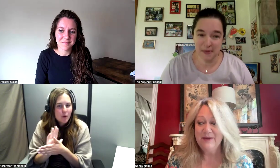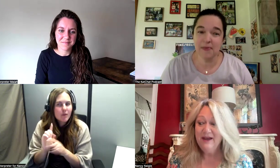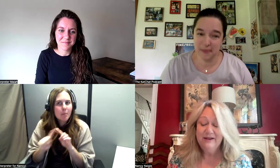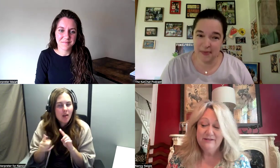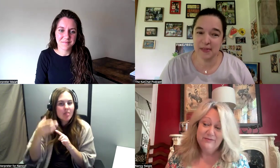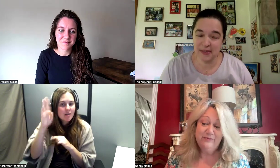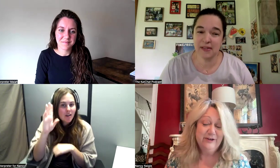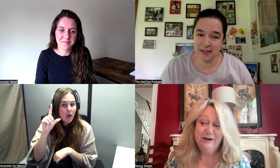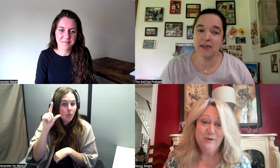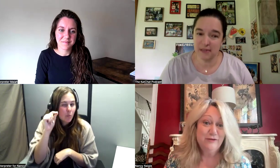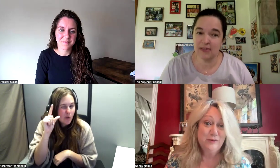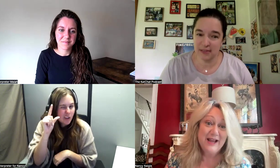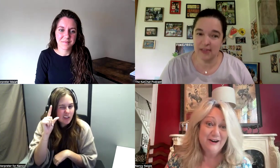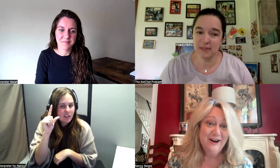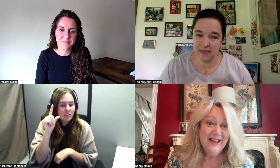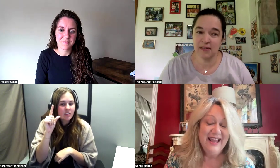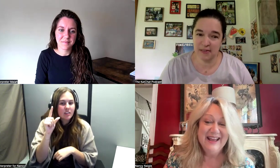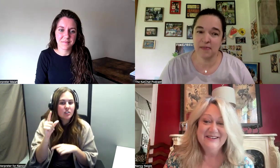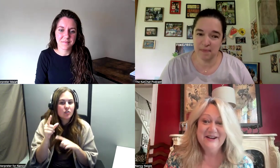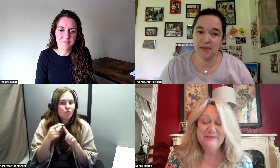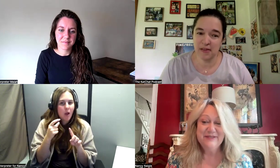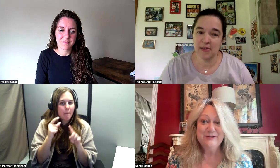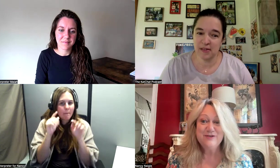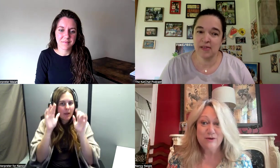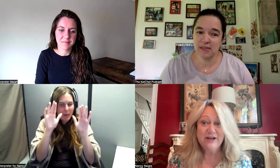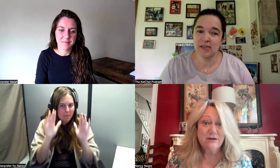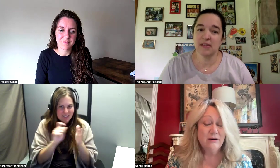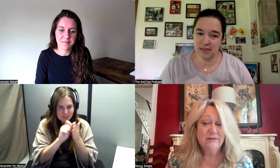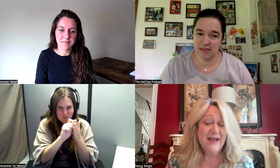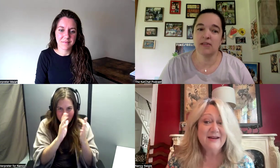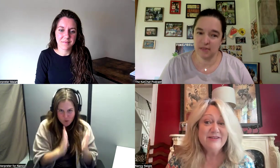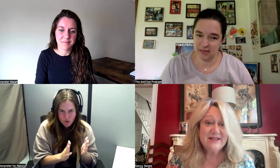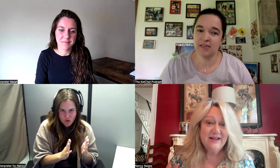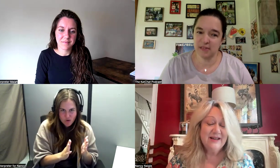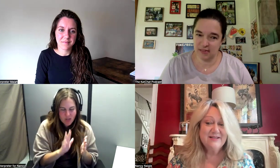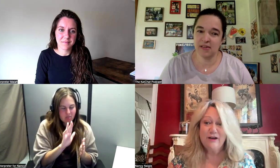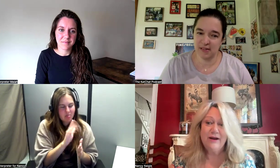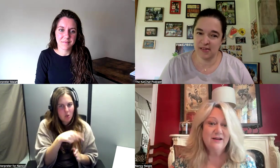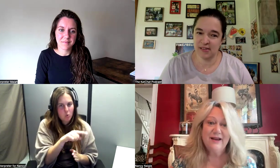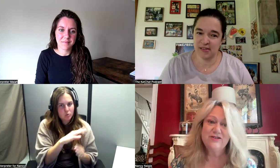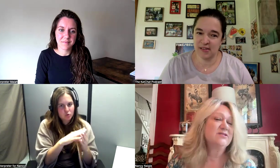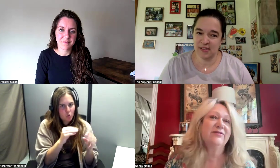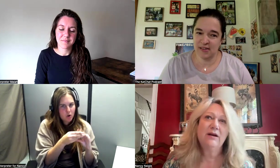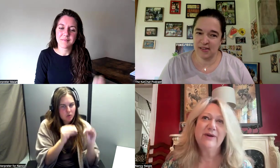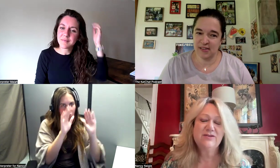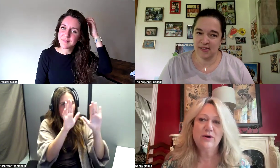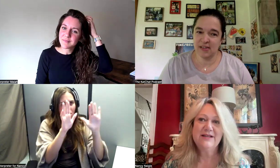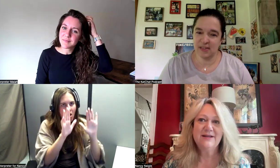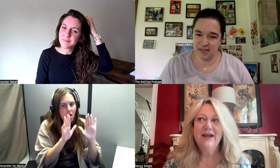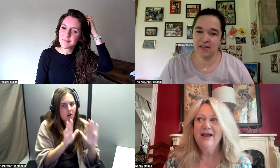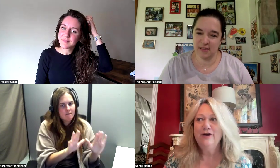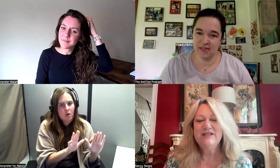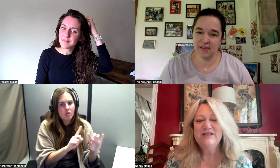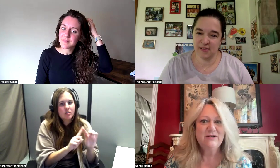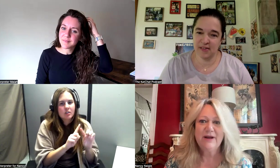actually a very wonderful writer, and those stories are magnificent. And he's got great collections of Godwink stories,